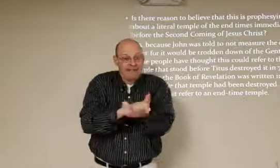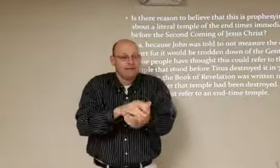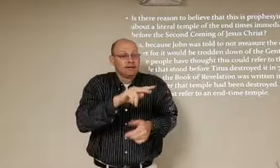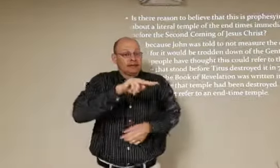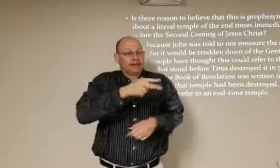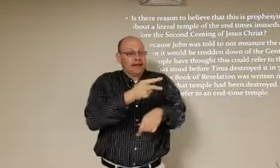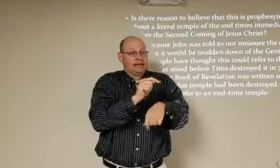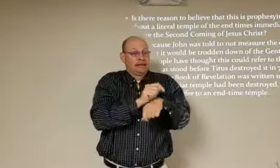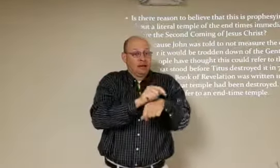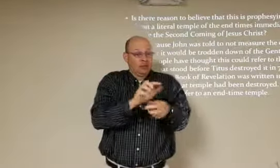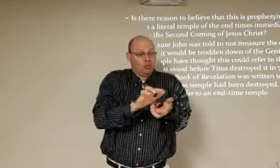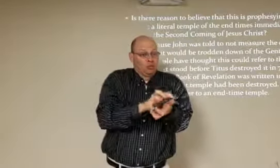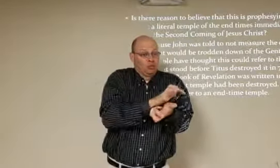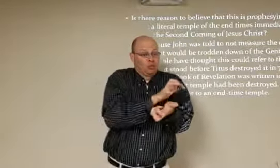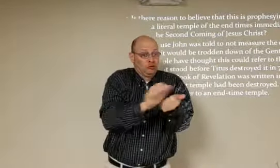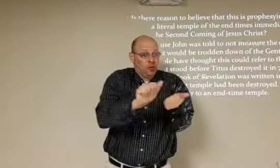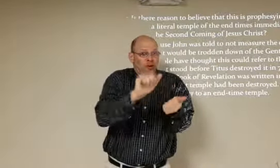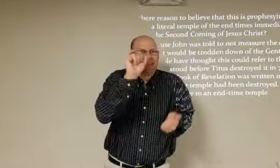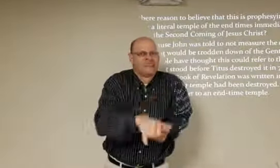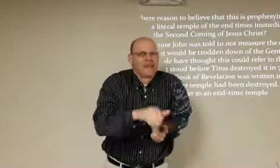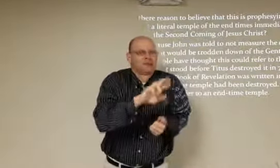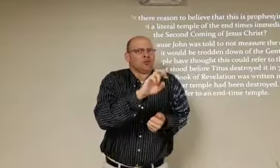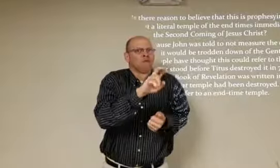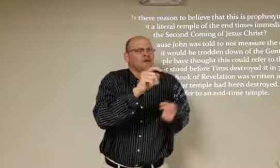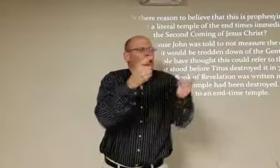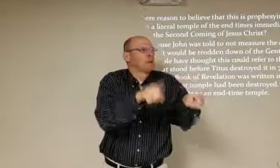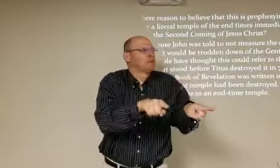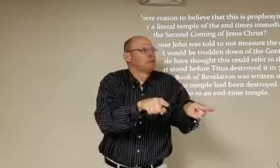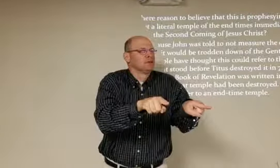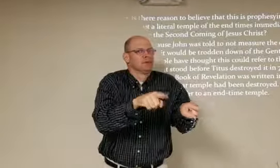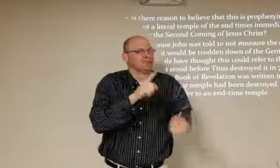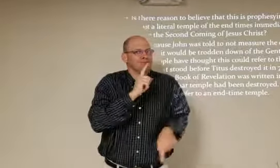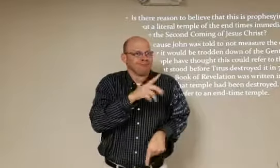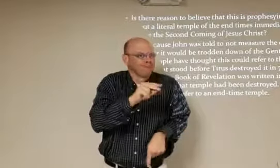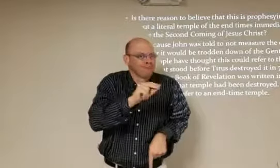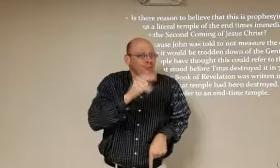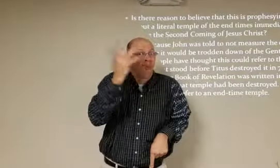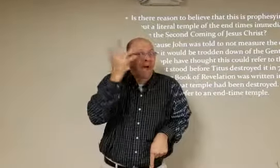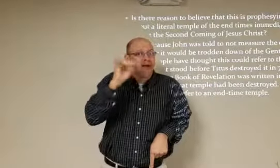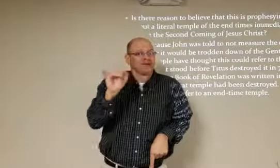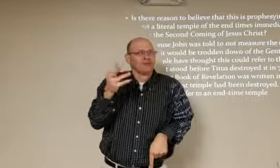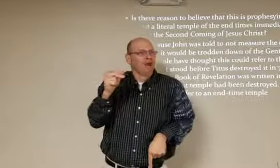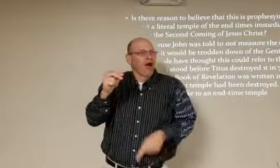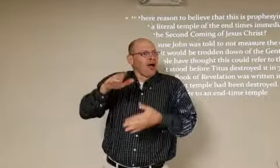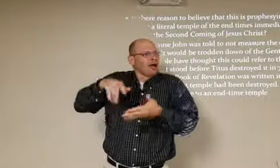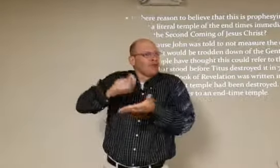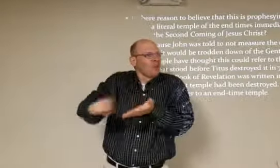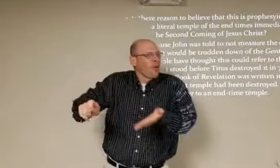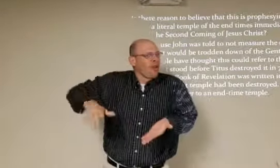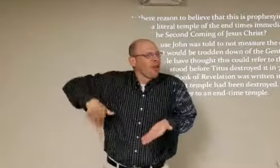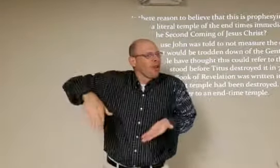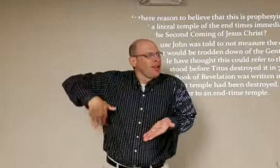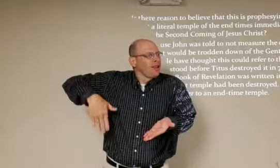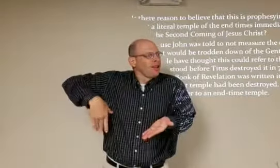it. And some believe the second temple was destroyed, and that was Revelation. No, it's not,